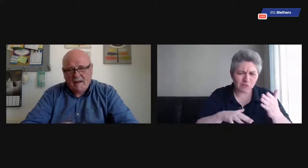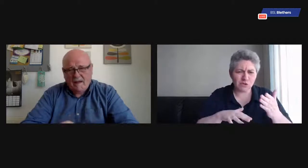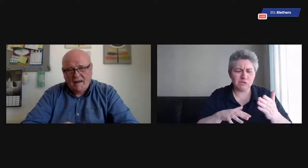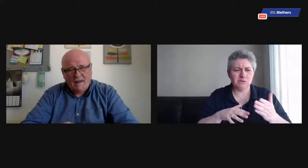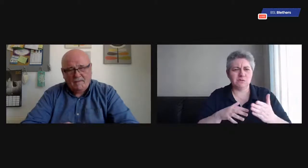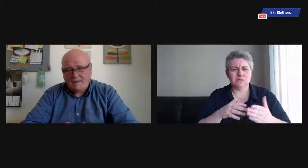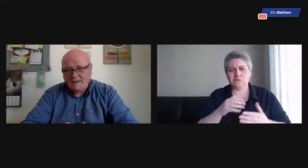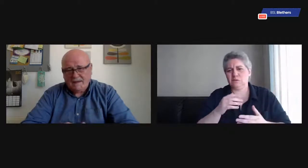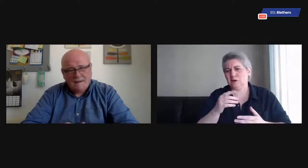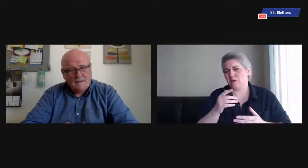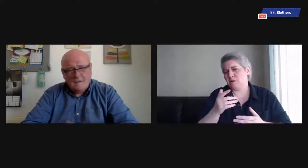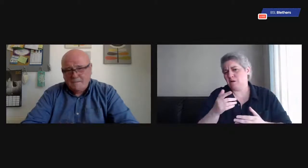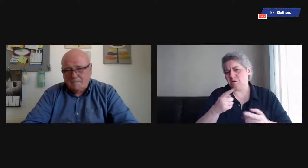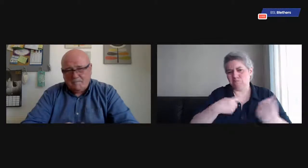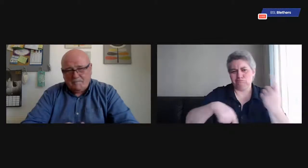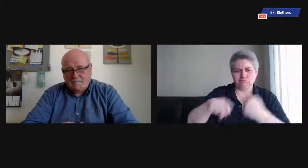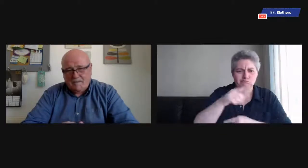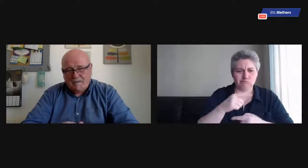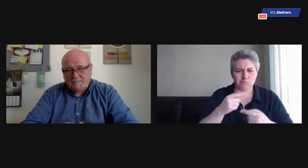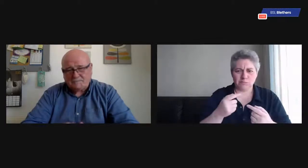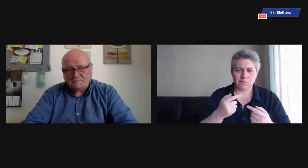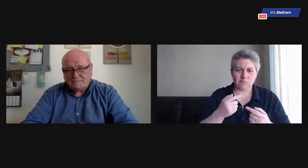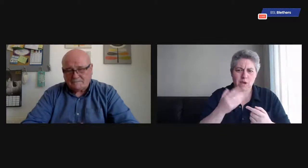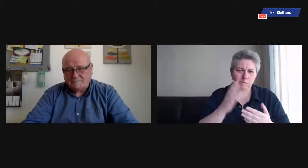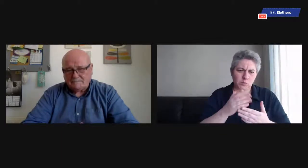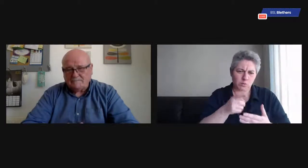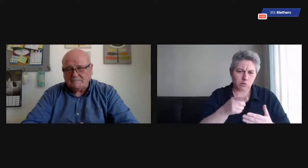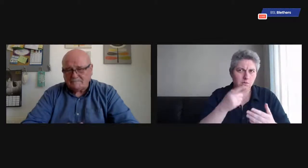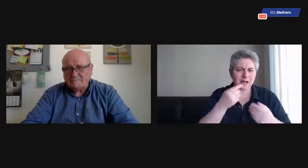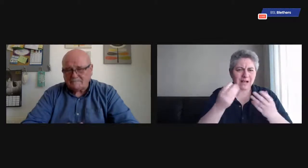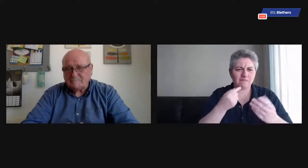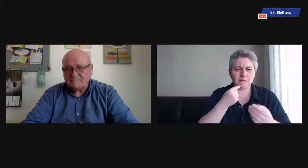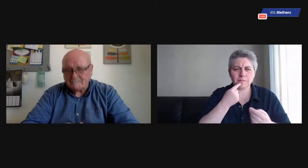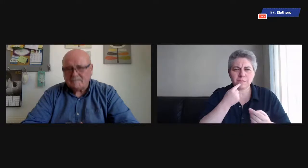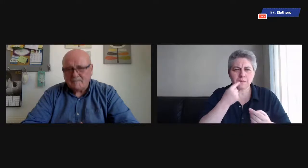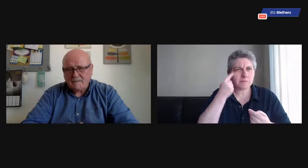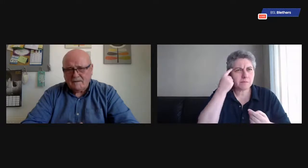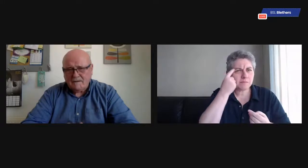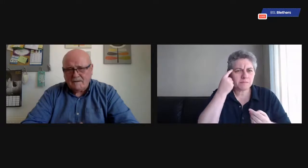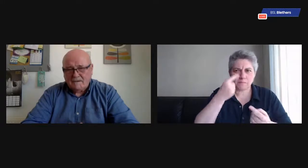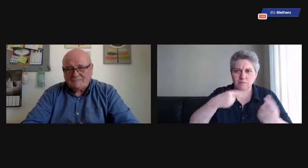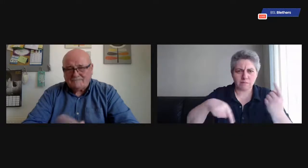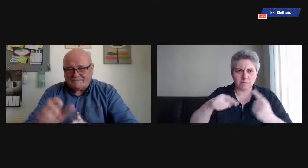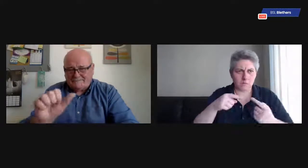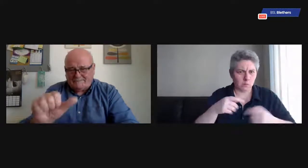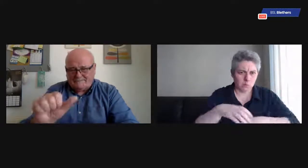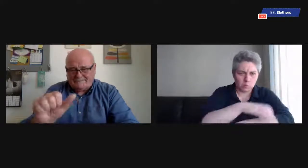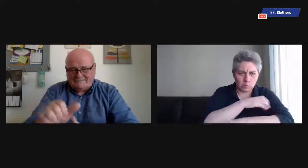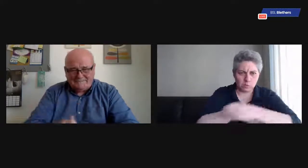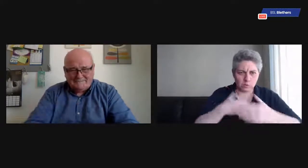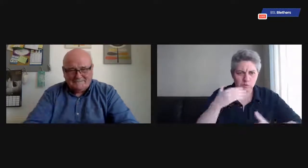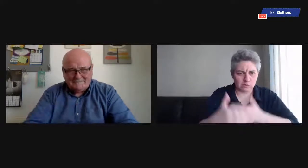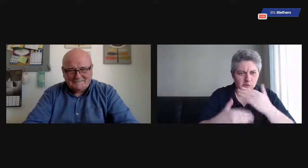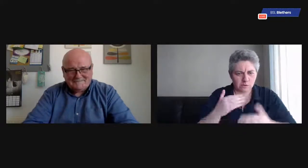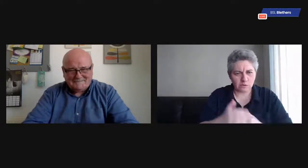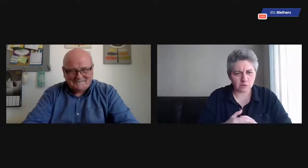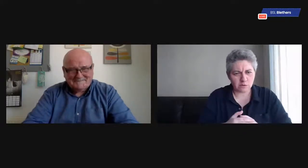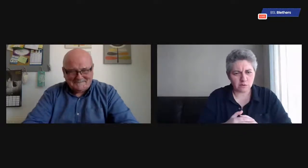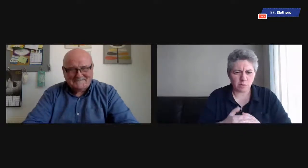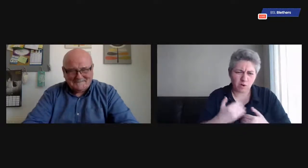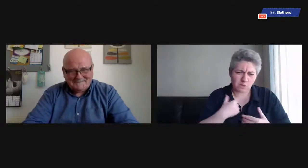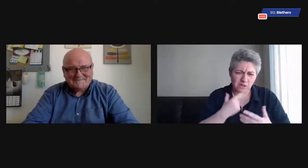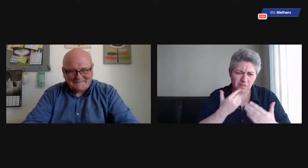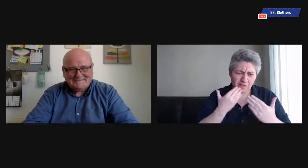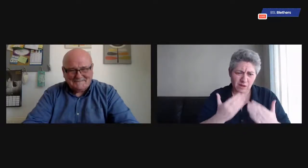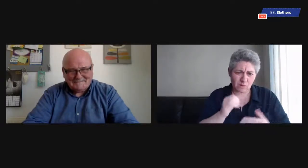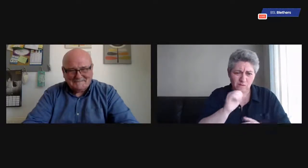absolutely appreciate your time, your experience, your passion, Craig. It's been wonderful. You gave us all so much